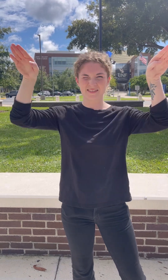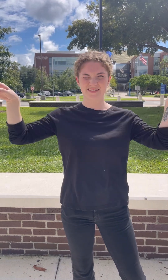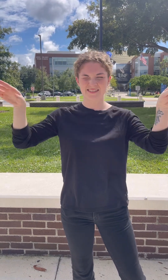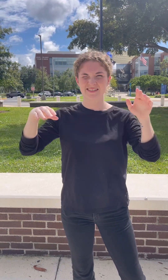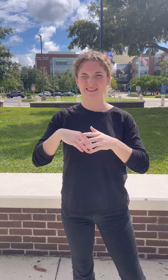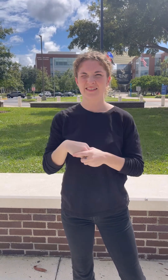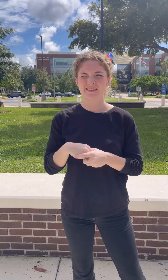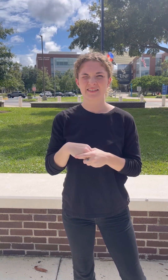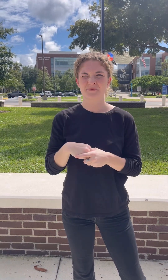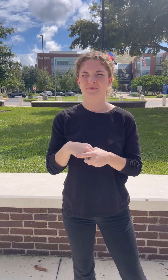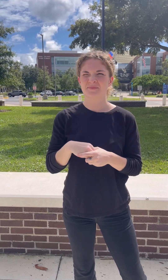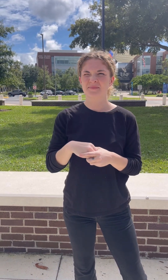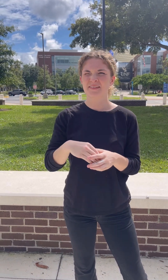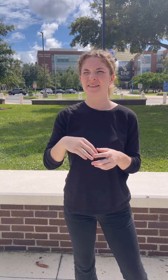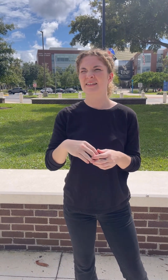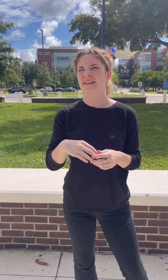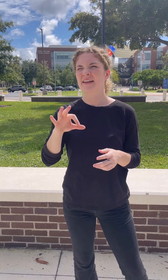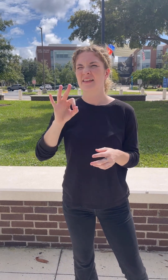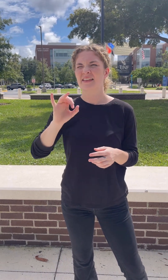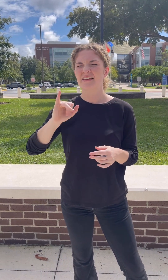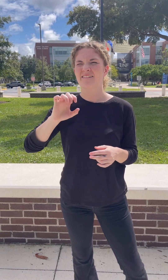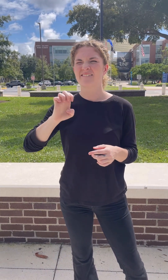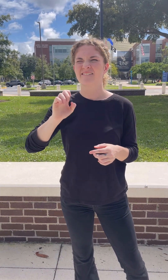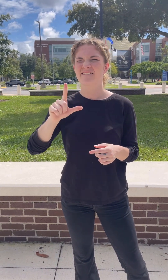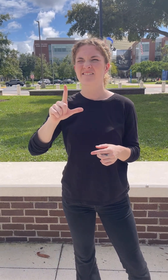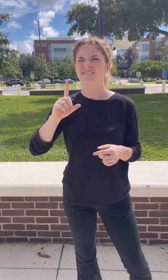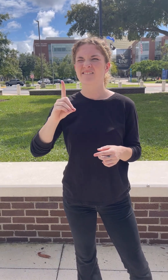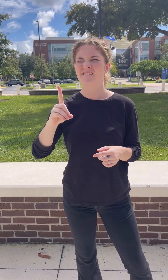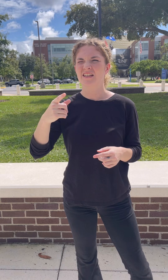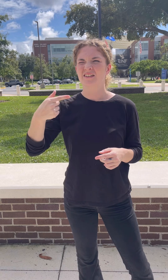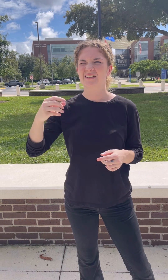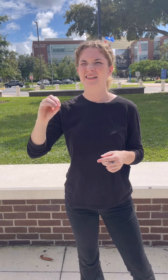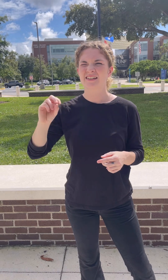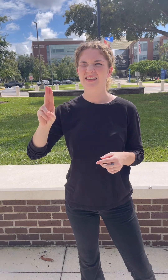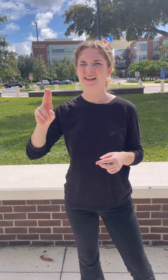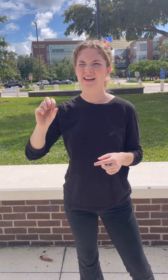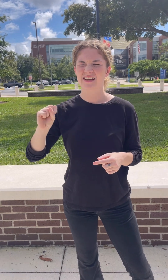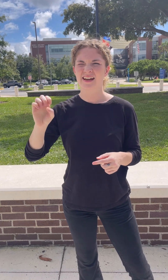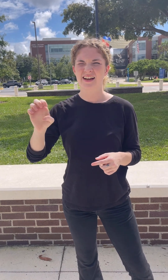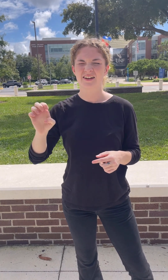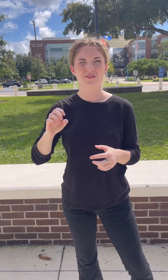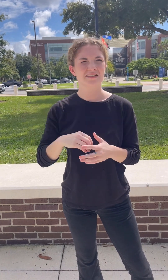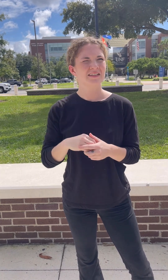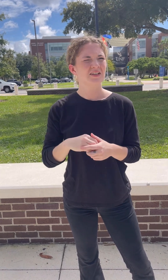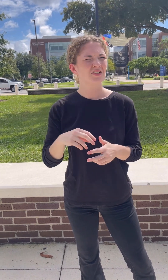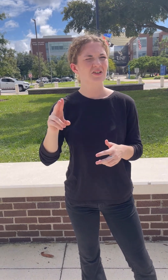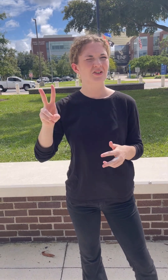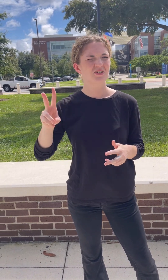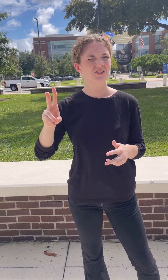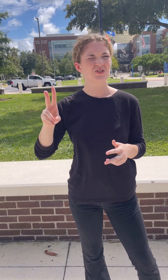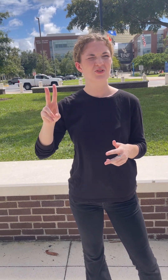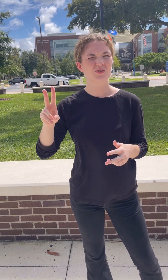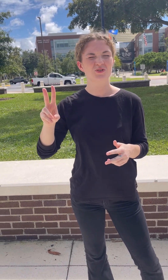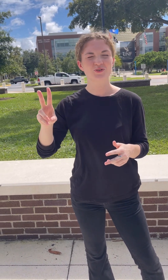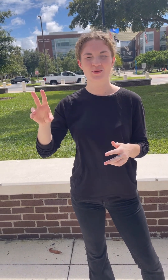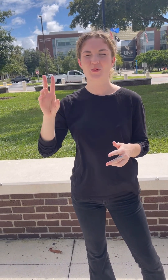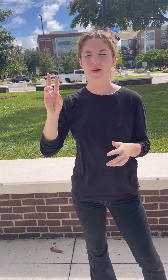a 26,000 square foot facility. It's kind of just your basic rec center. You can go in there to play all kinds of fun games